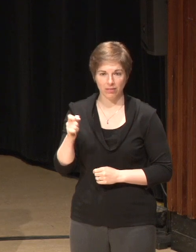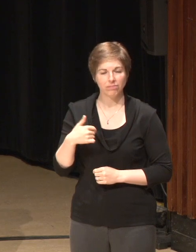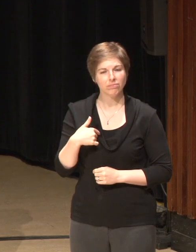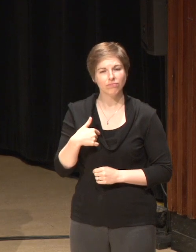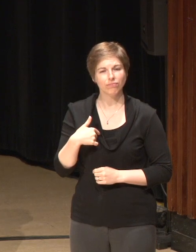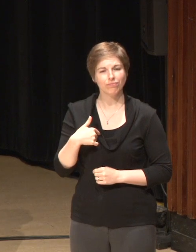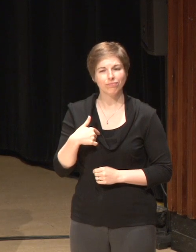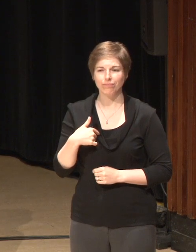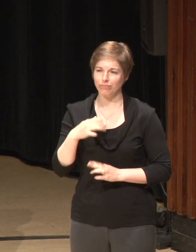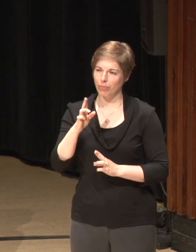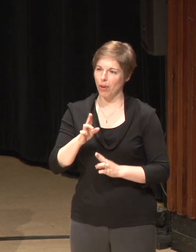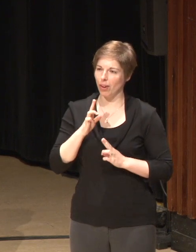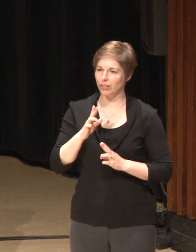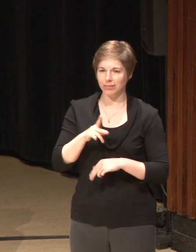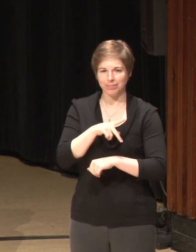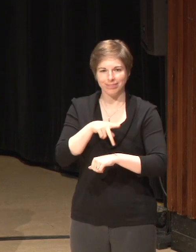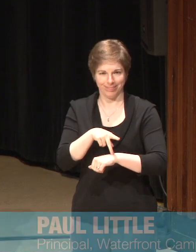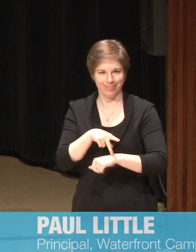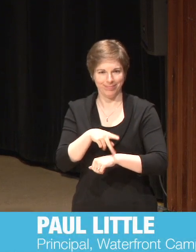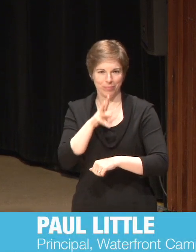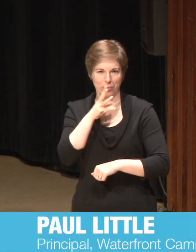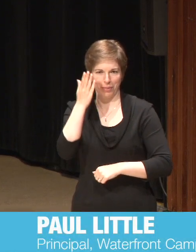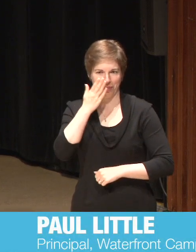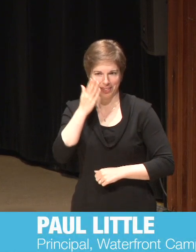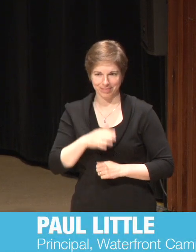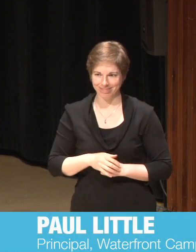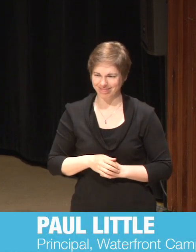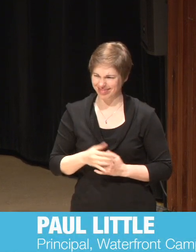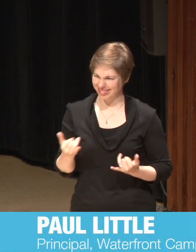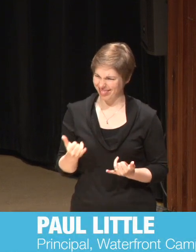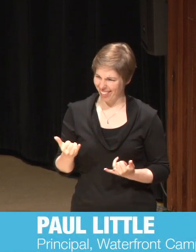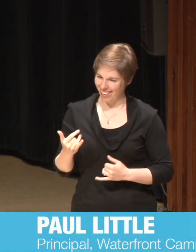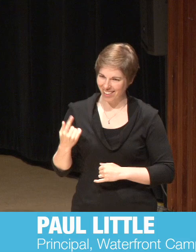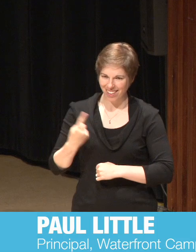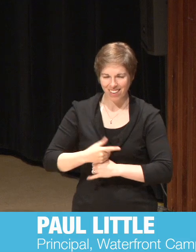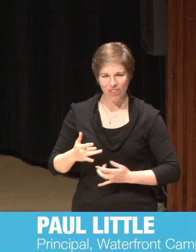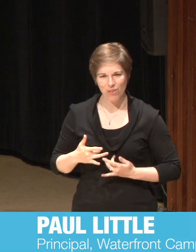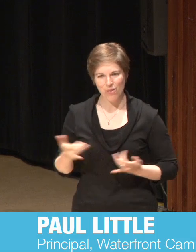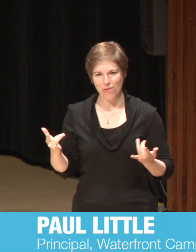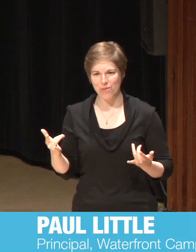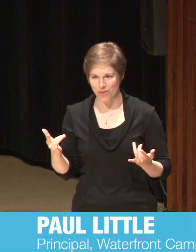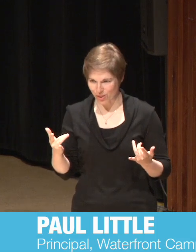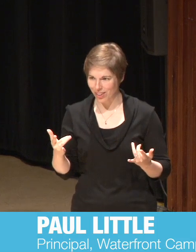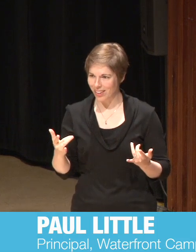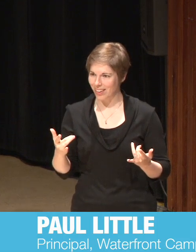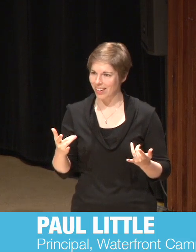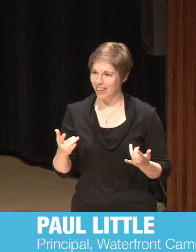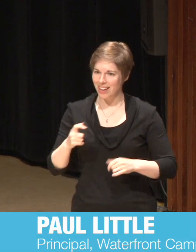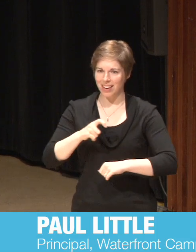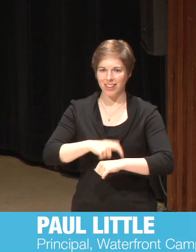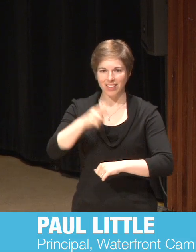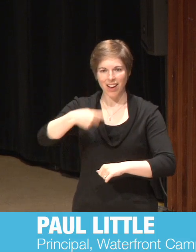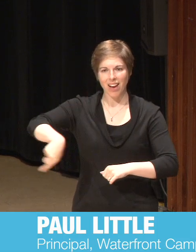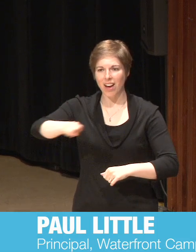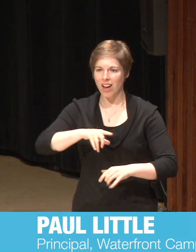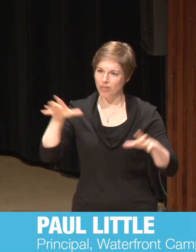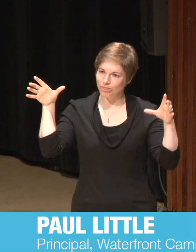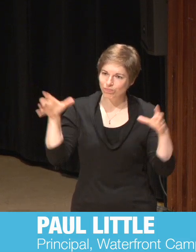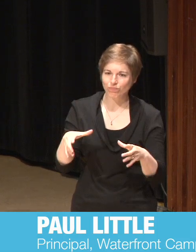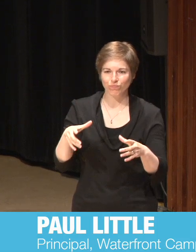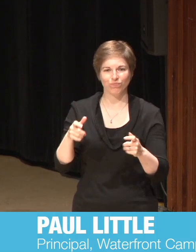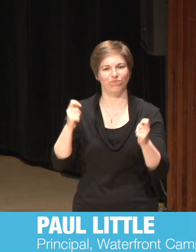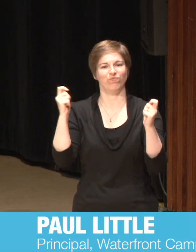campus. What an exciting day. It's time for all of us here and now to celebrate the achievements of